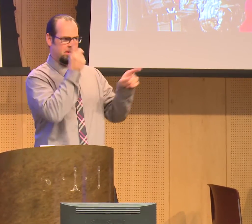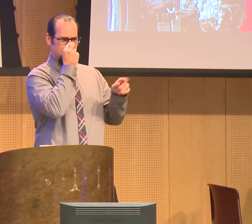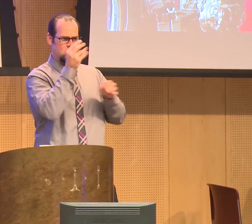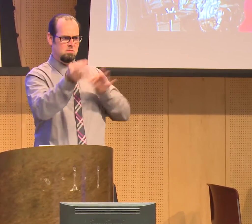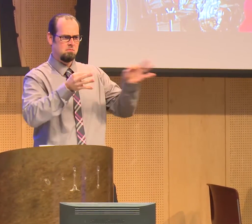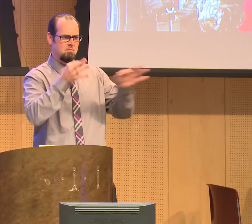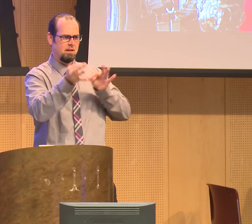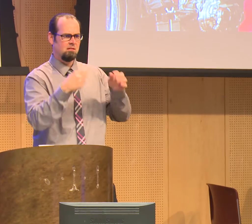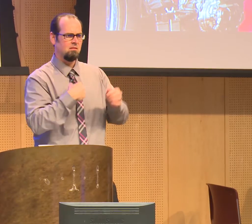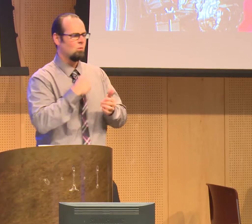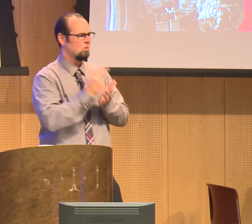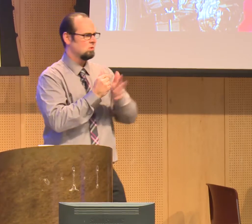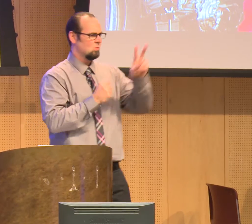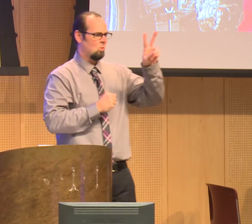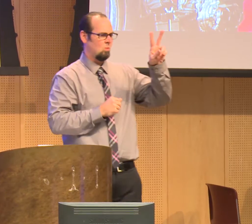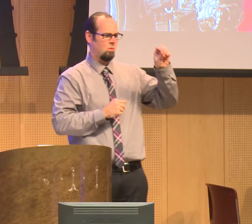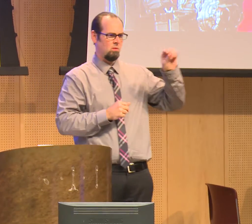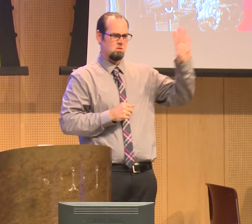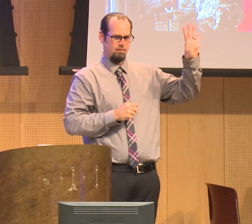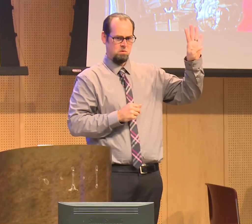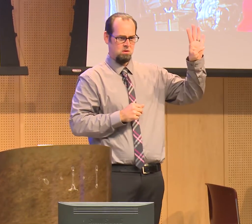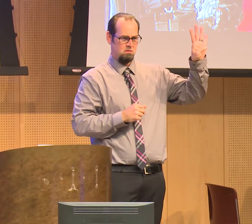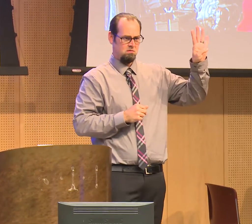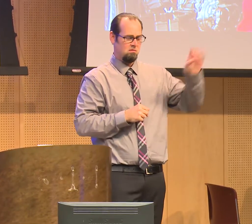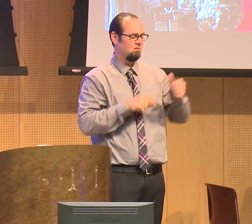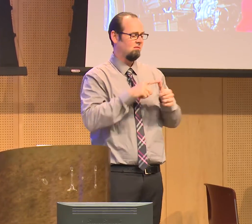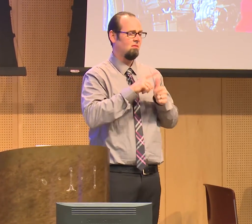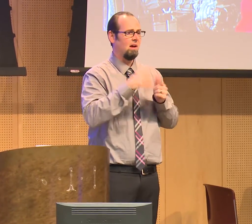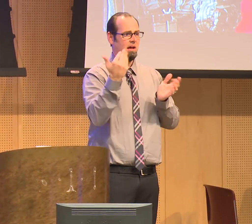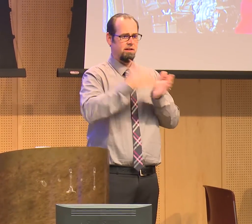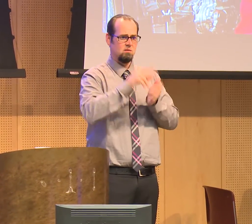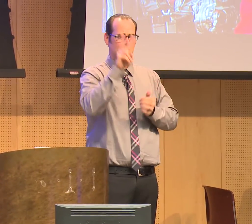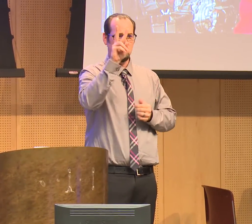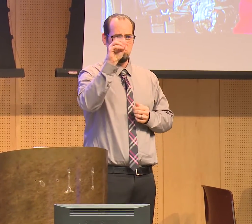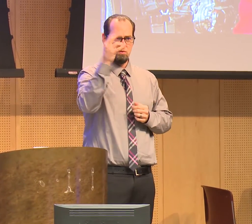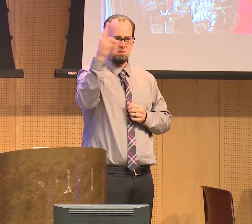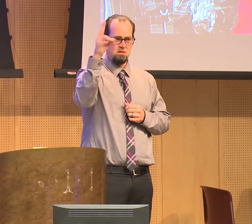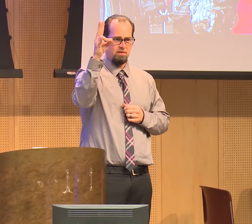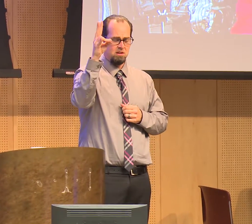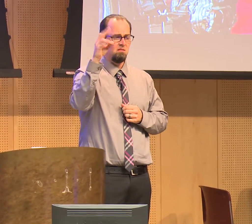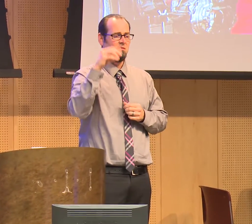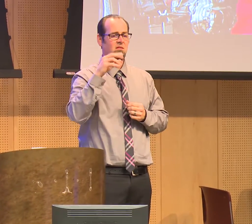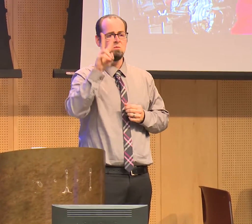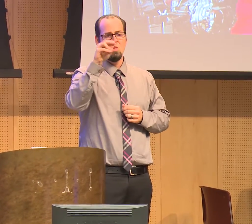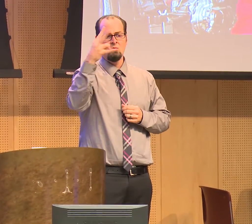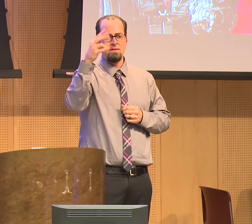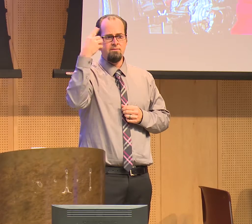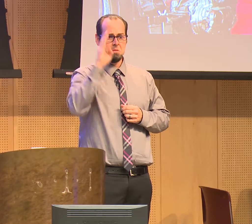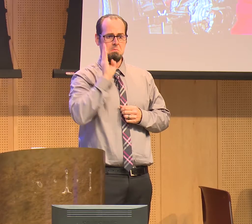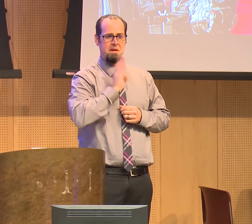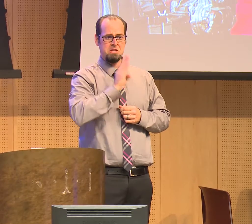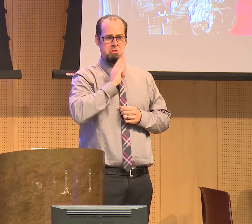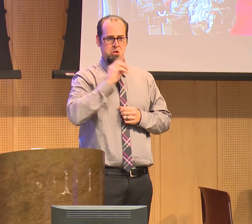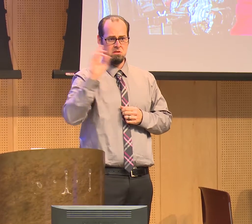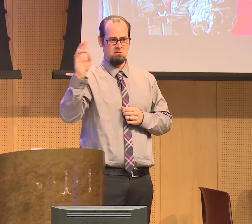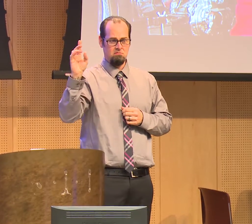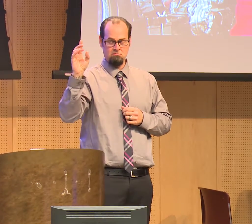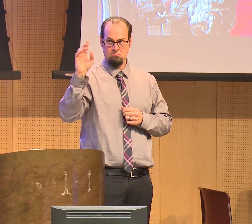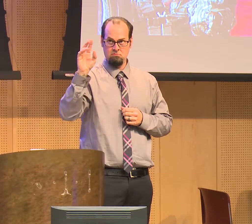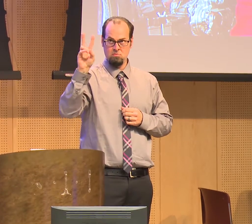I graduated in 2004. As Dino explained, I graduated in 2004. Then I just received my Bachelor of